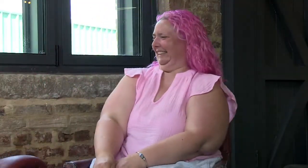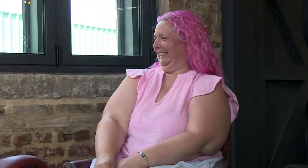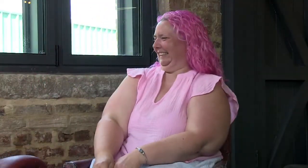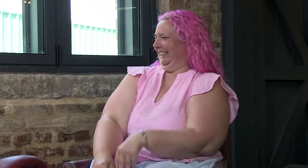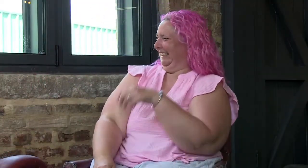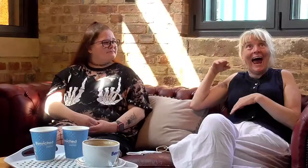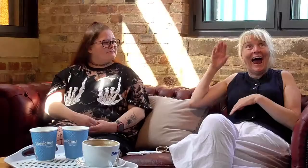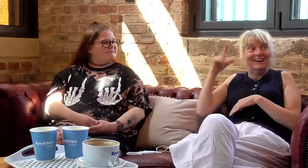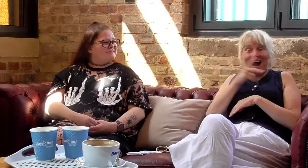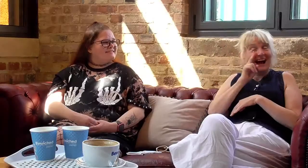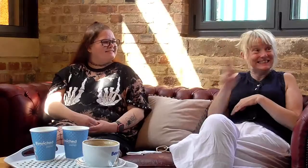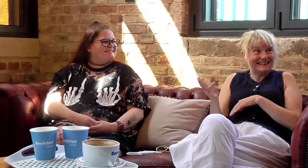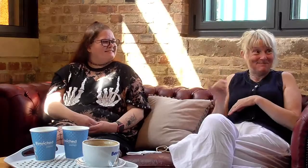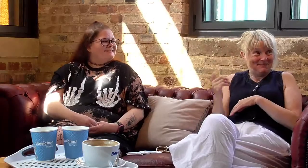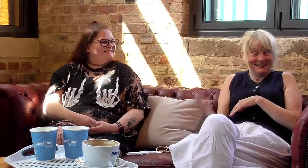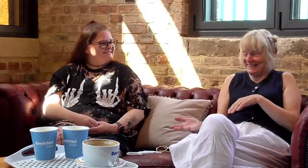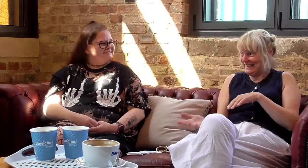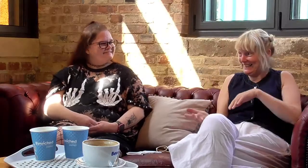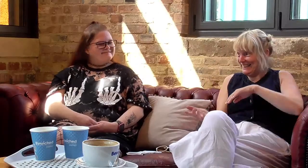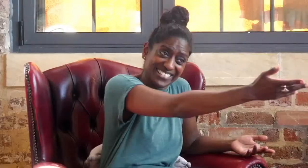you in with a hello, do they? Yeah. Well, maybe they